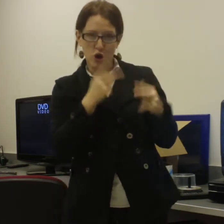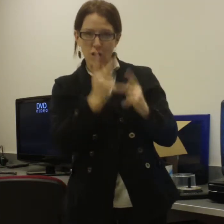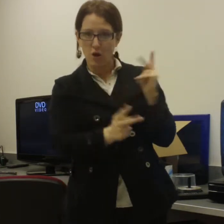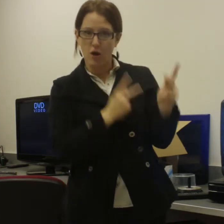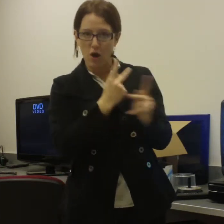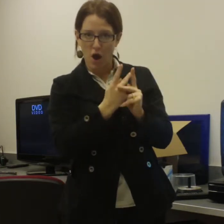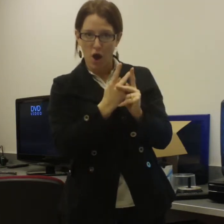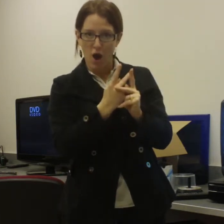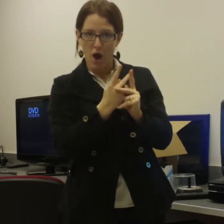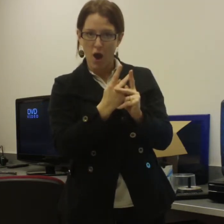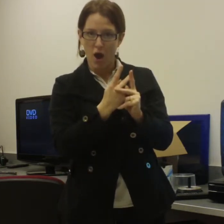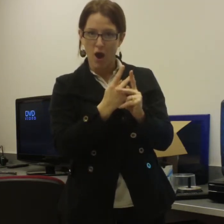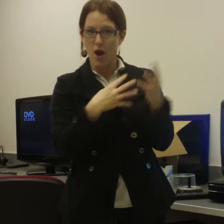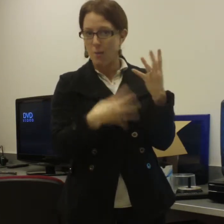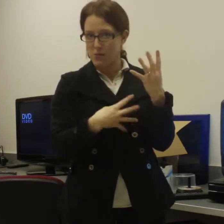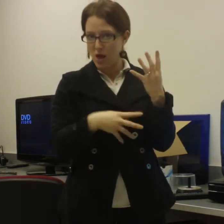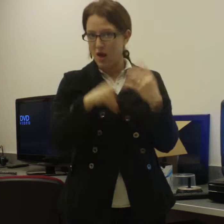Yeah, that's the third blood vessel.